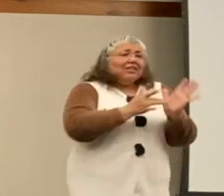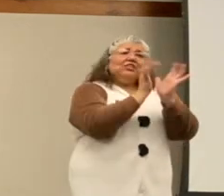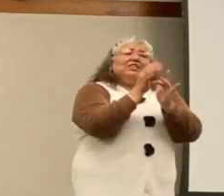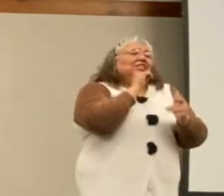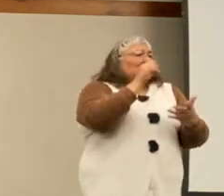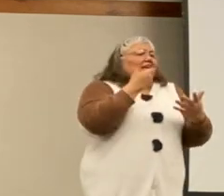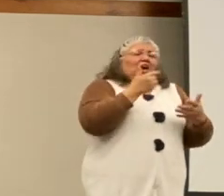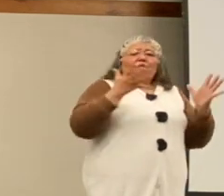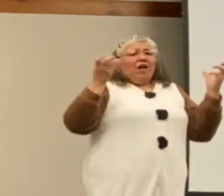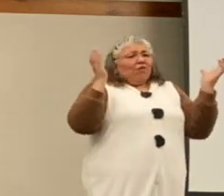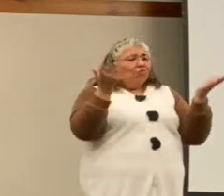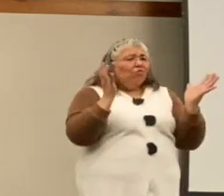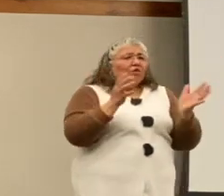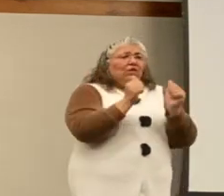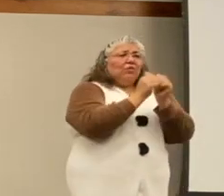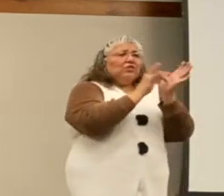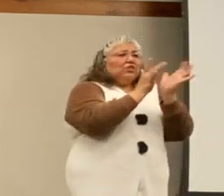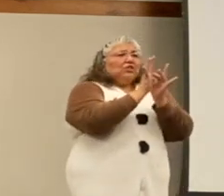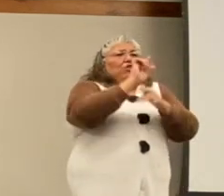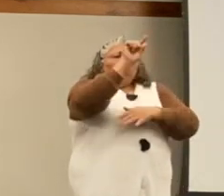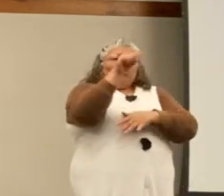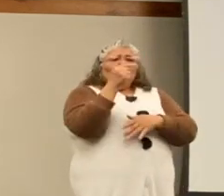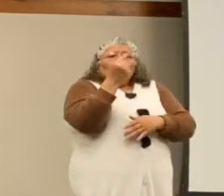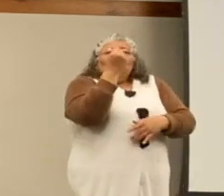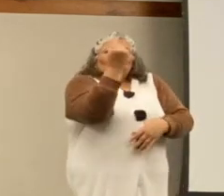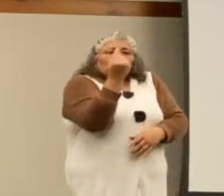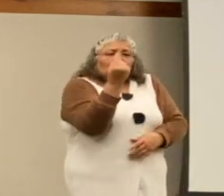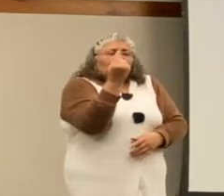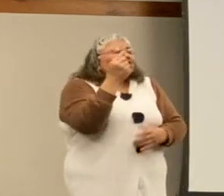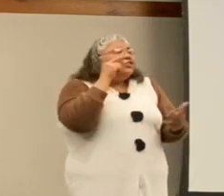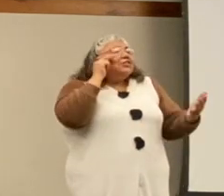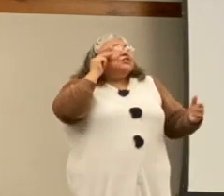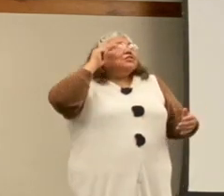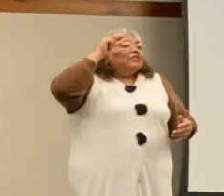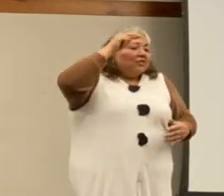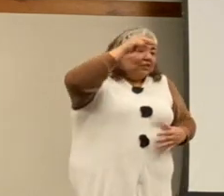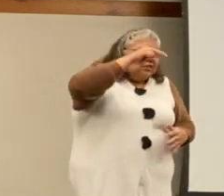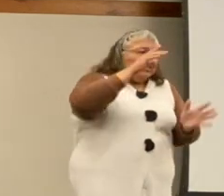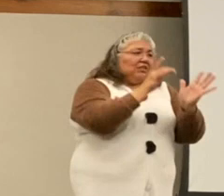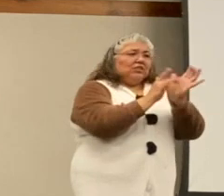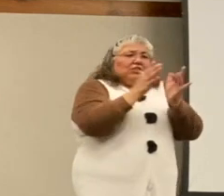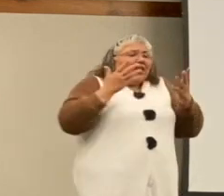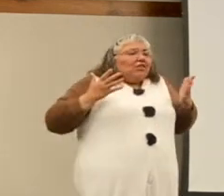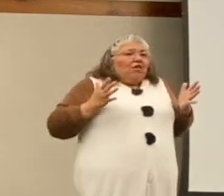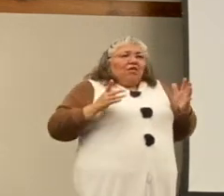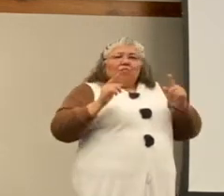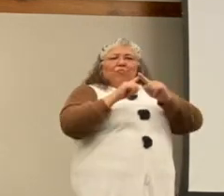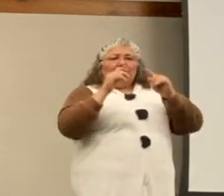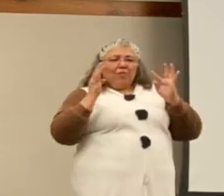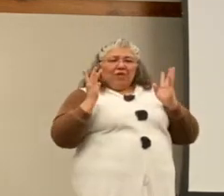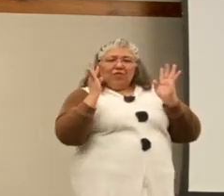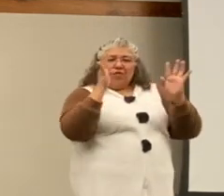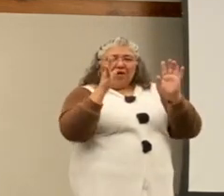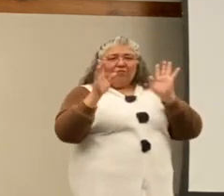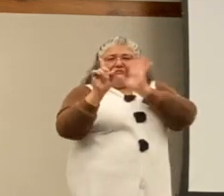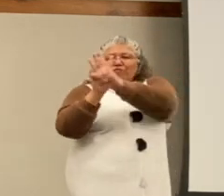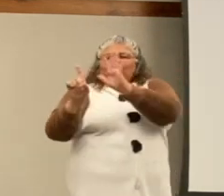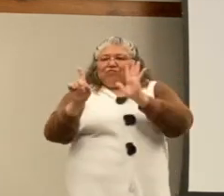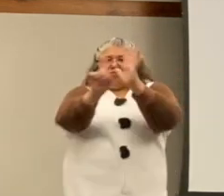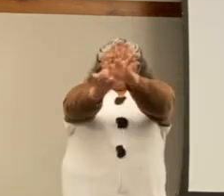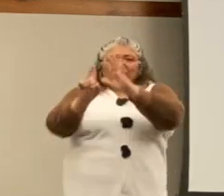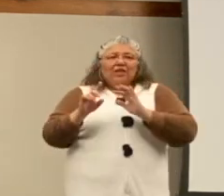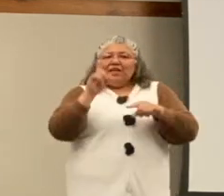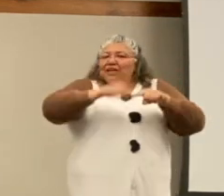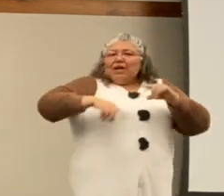say, I want to have a conversation with Jesus. All I want to do is see Jesus. But the crowd is pushing him away. You can't do